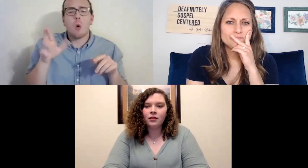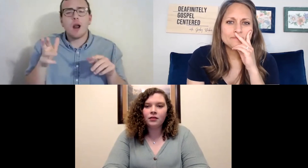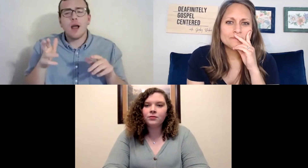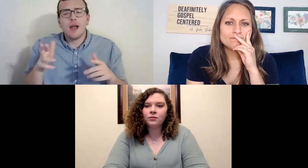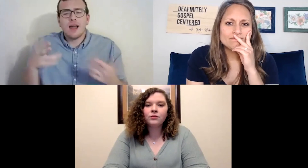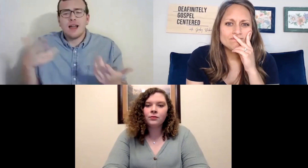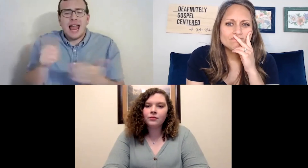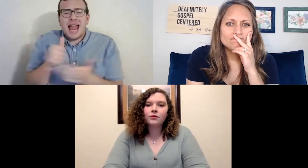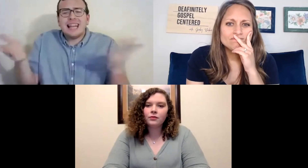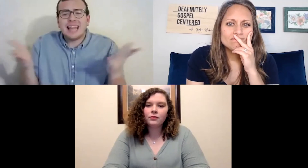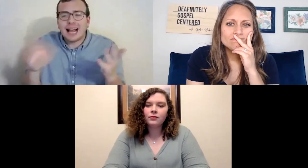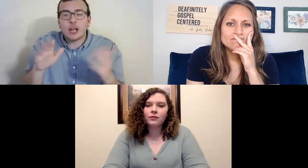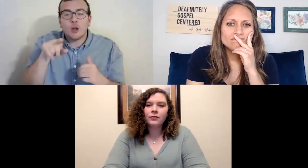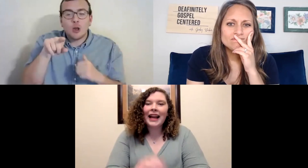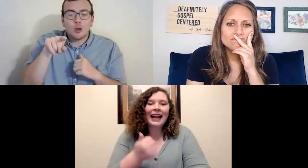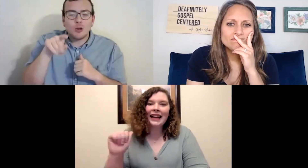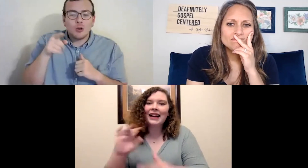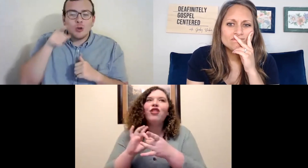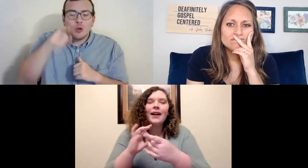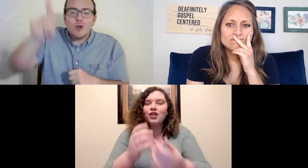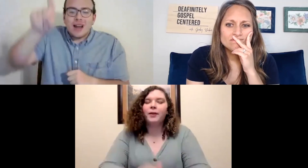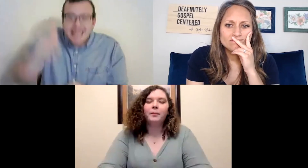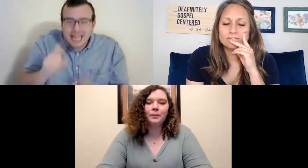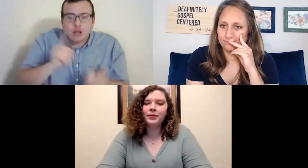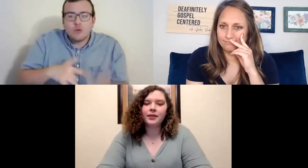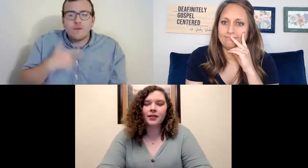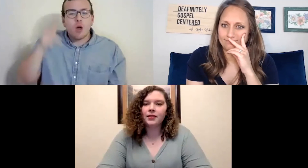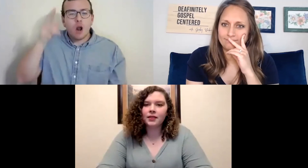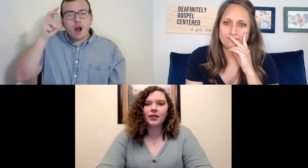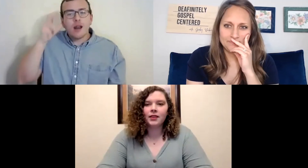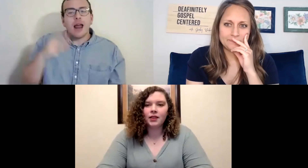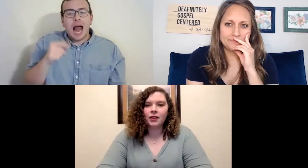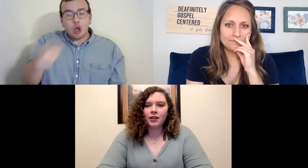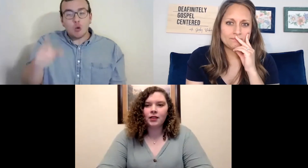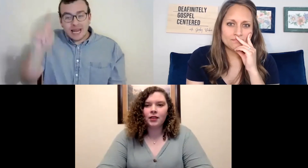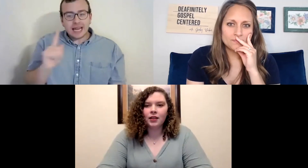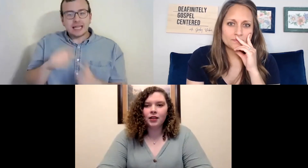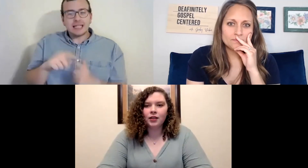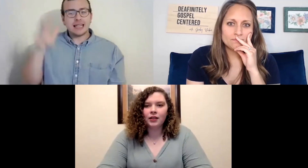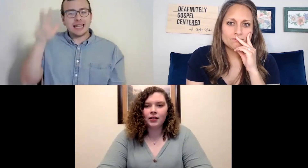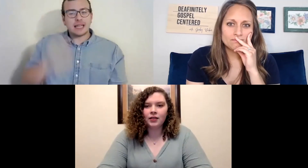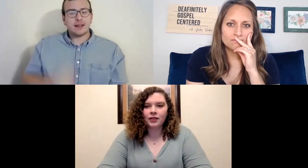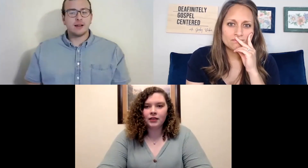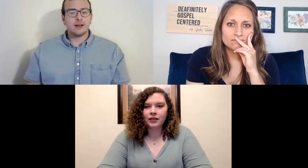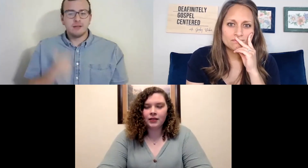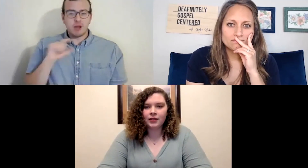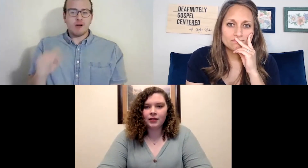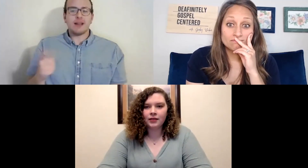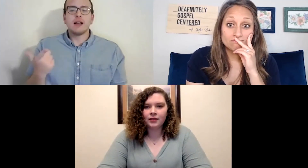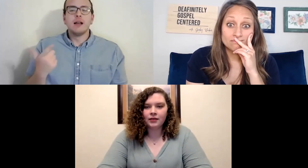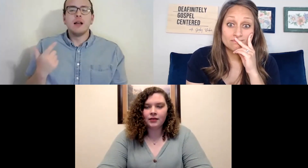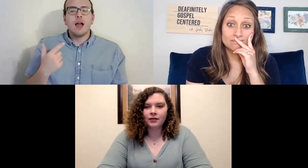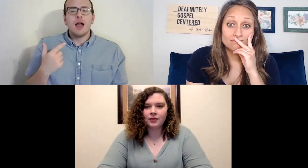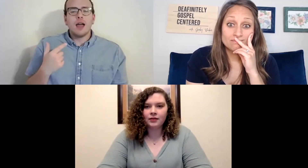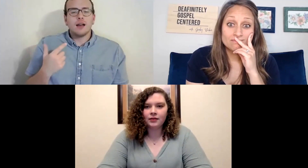You'll feel like the devil's advocate is playing. Oh, it'll work itself. It'll work itself out. Any relationship. There's no excuse for that. We know that that's not